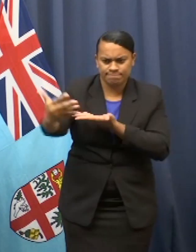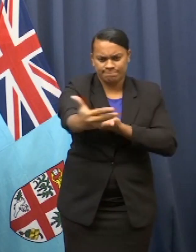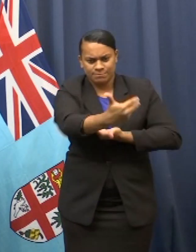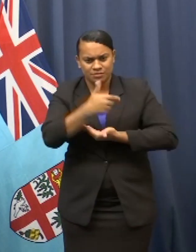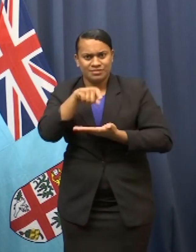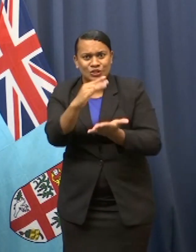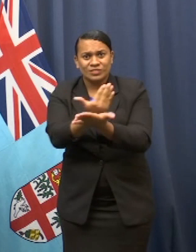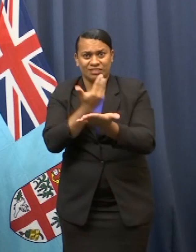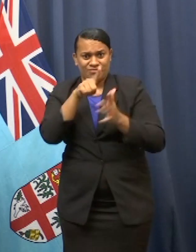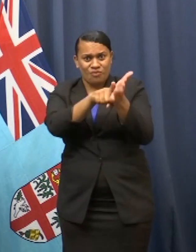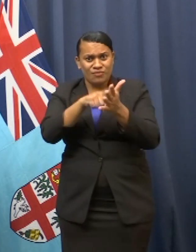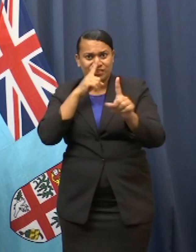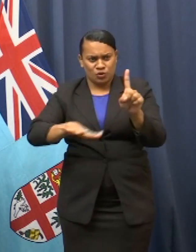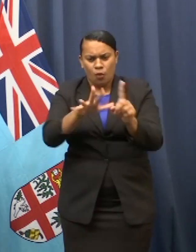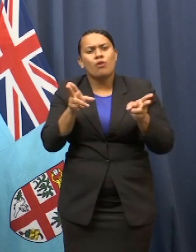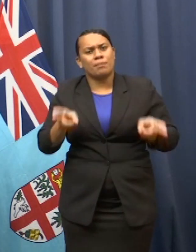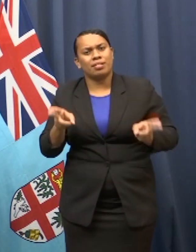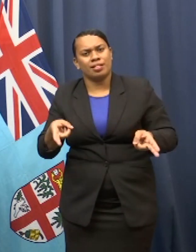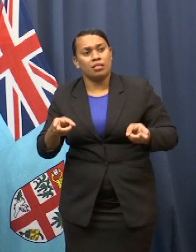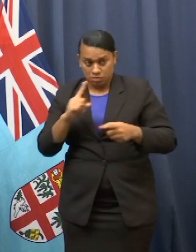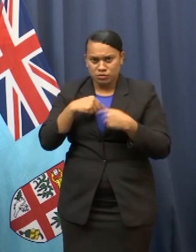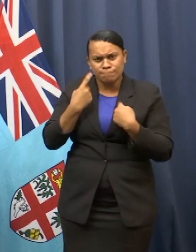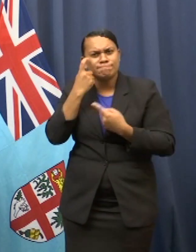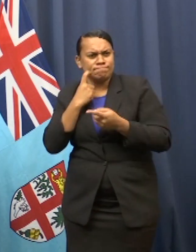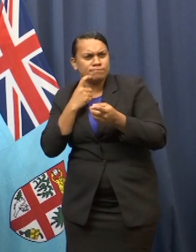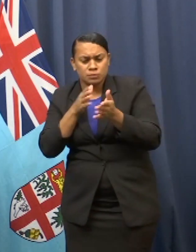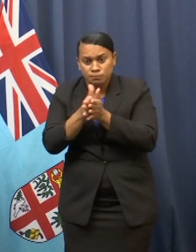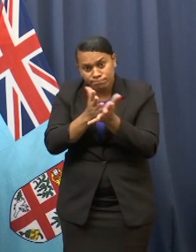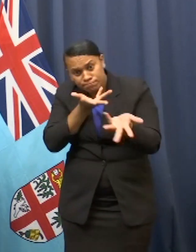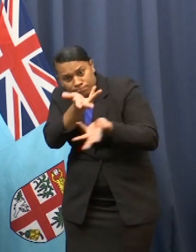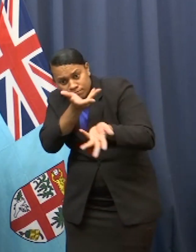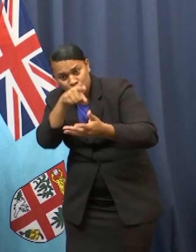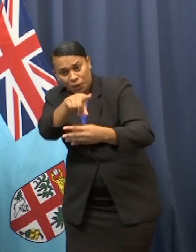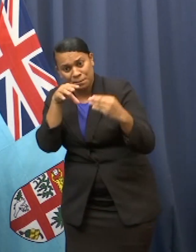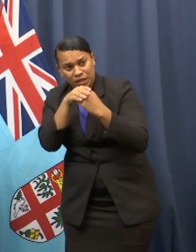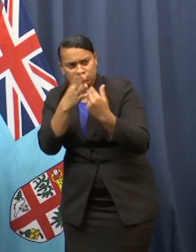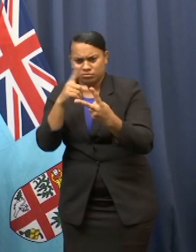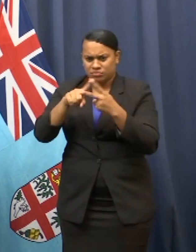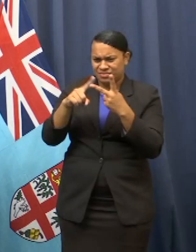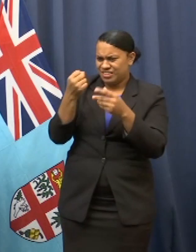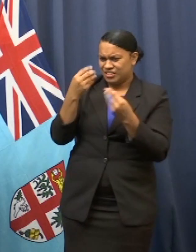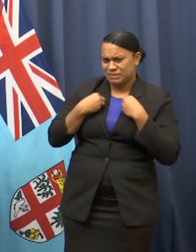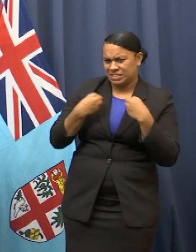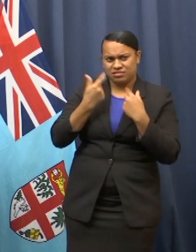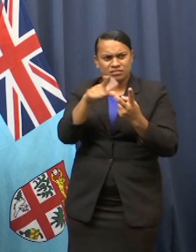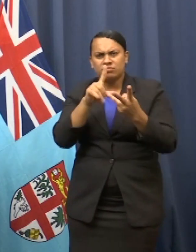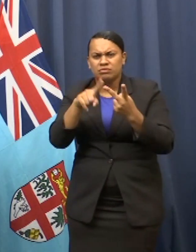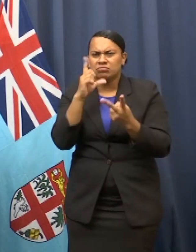as normally as much as possible. Banks, pharmacies, and supermarkets all remain